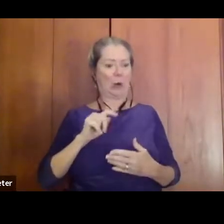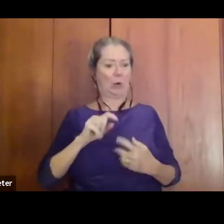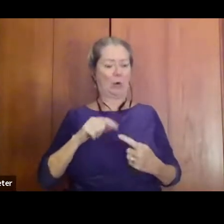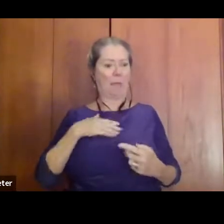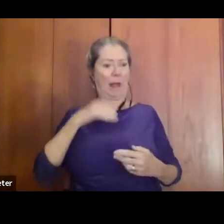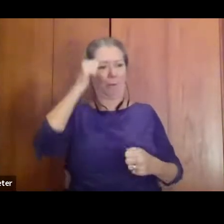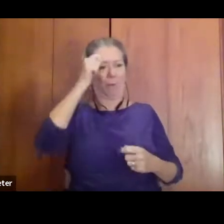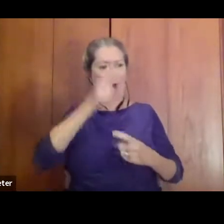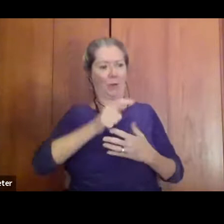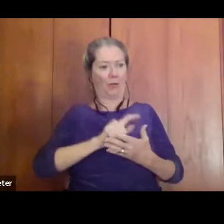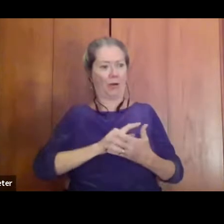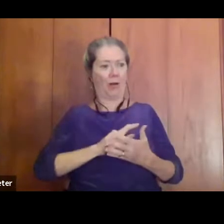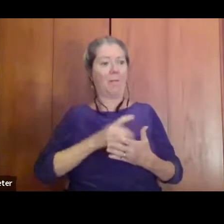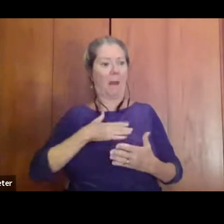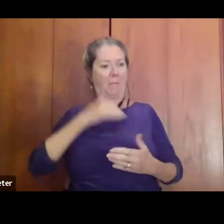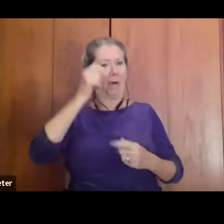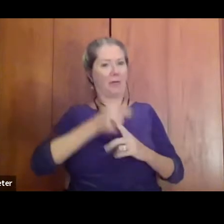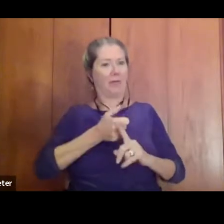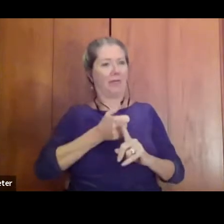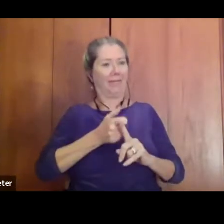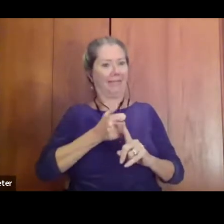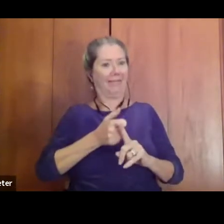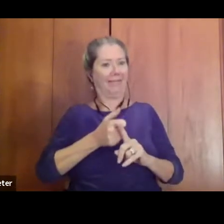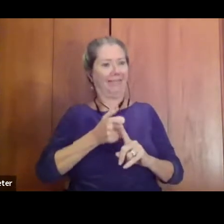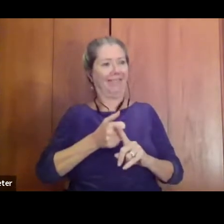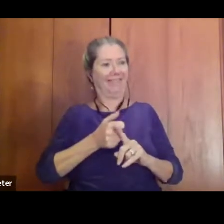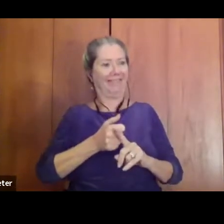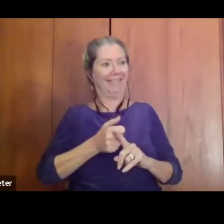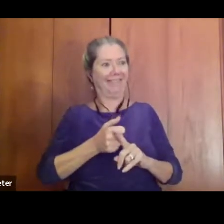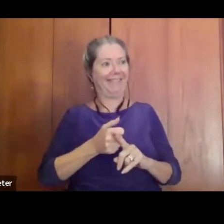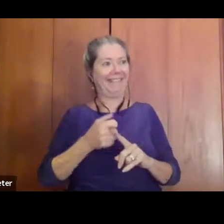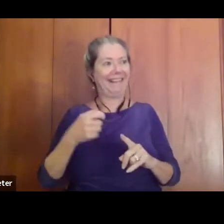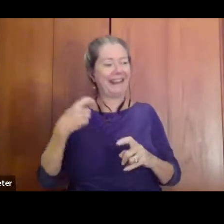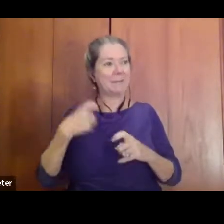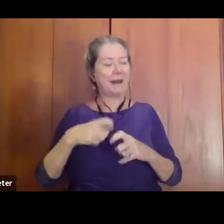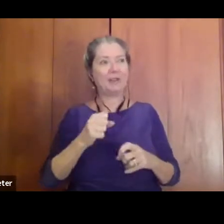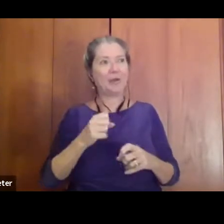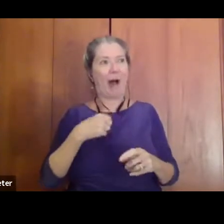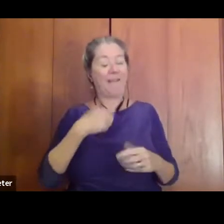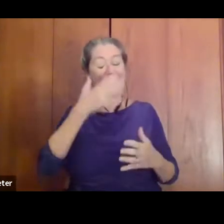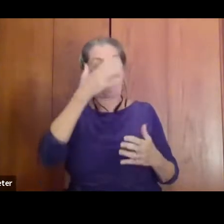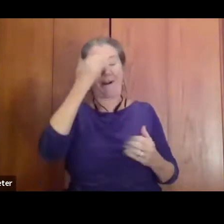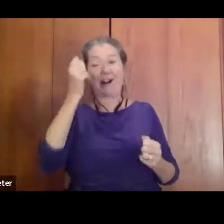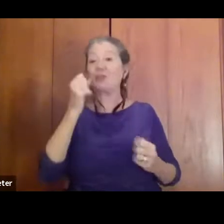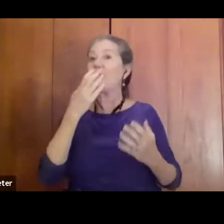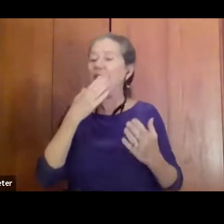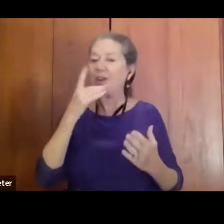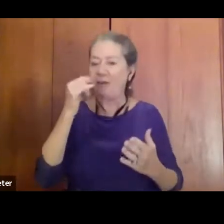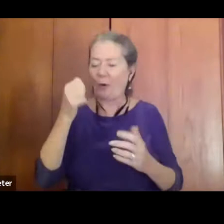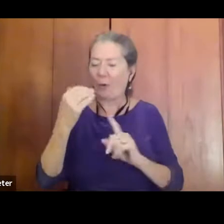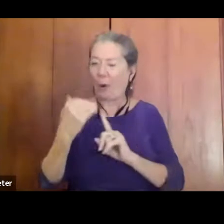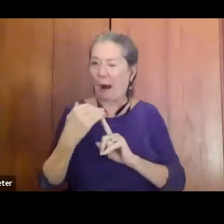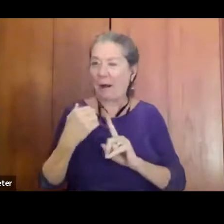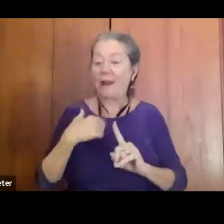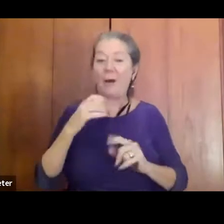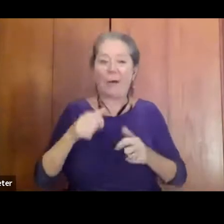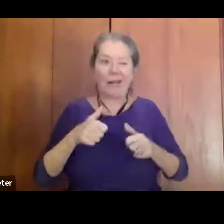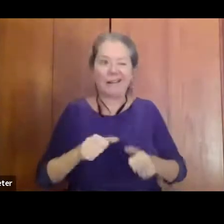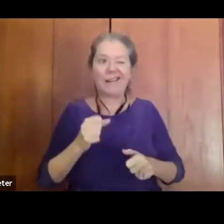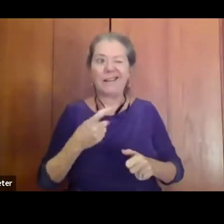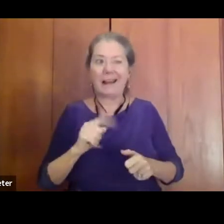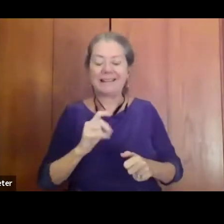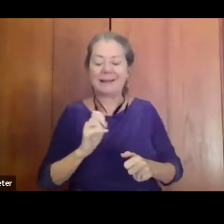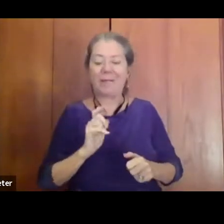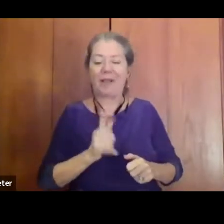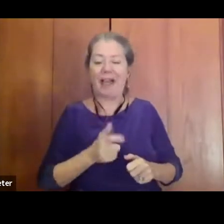a Hispanic brother-in-law, and I forgot all about this, so thank you for reminding me. I will send him a text, and I